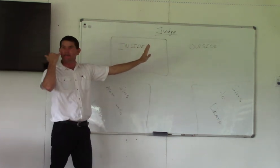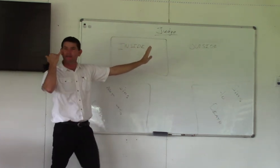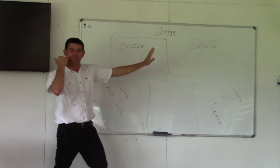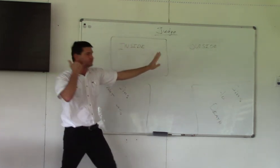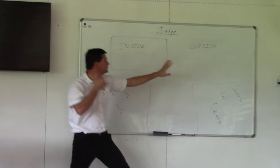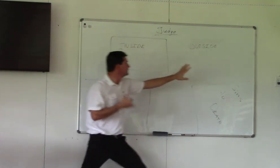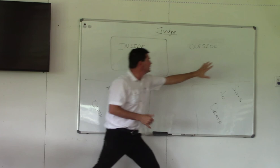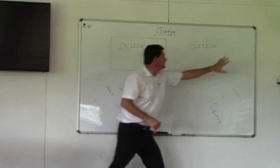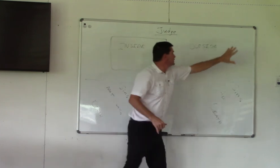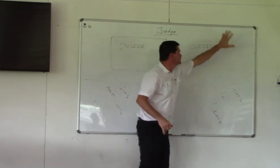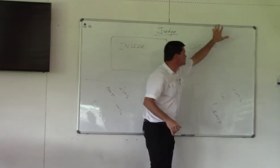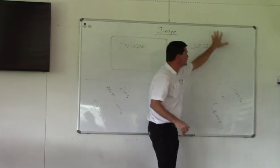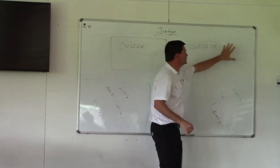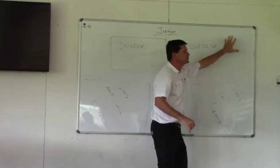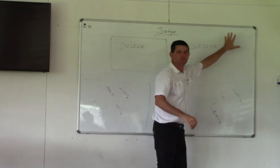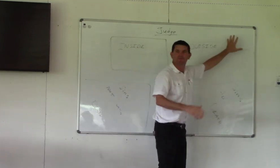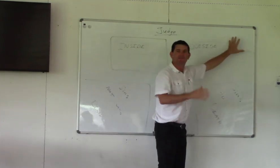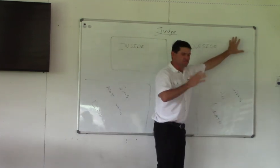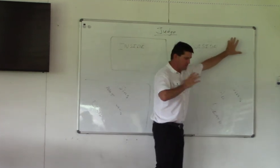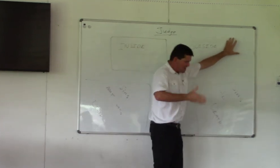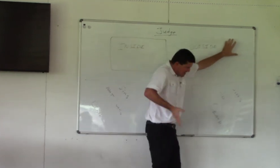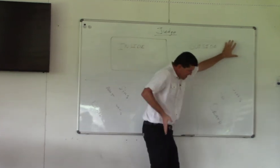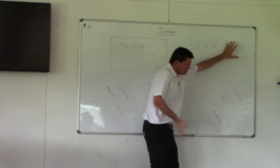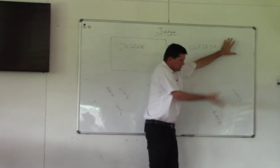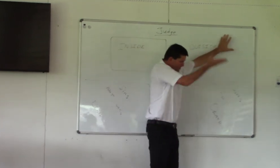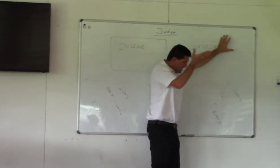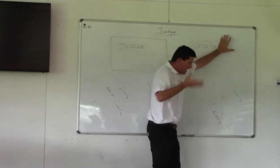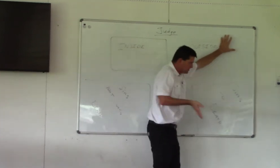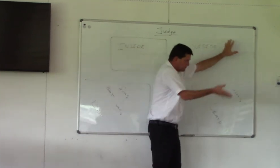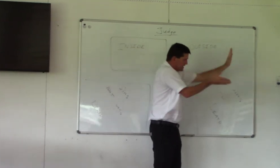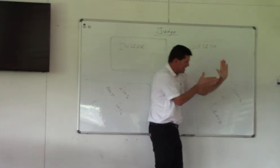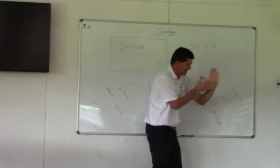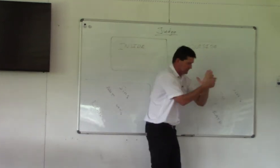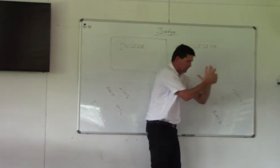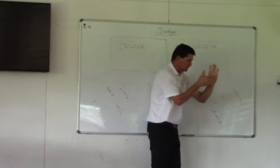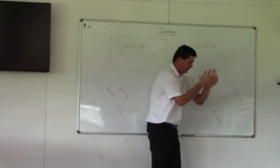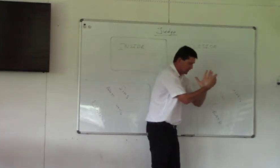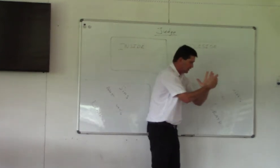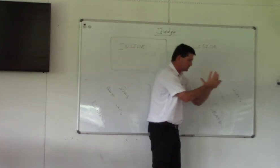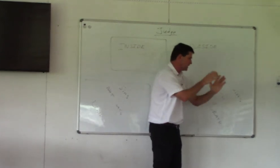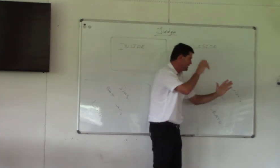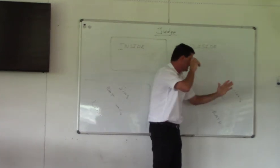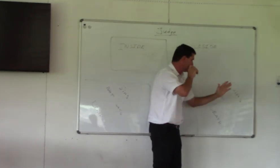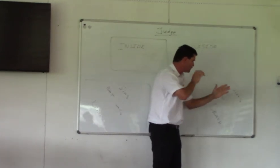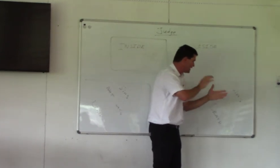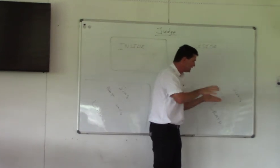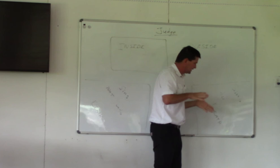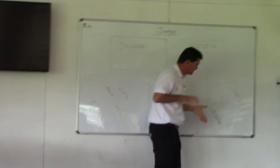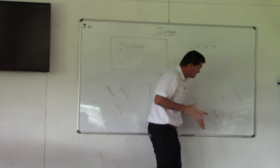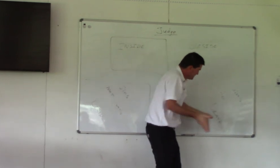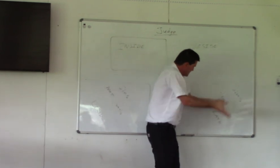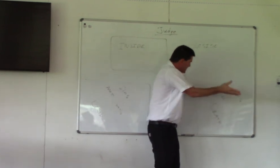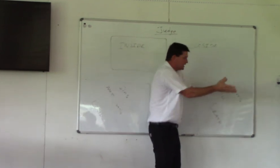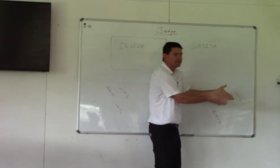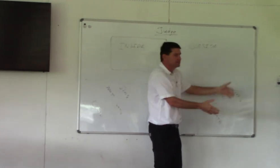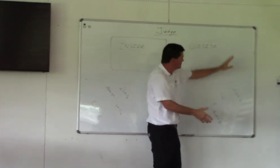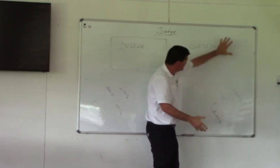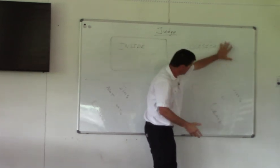If church, fine, go ahead, adultery, immorality, fine.